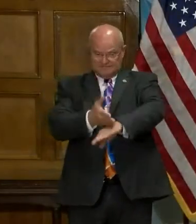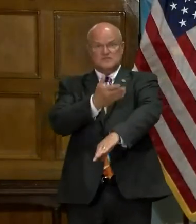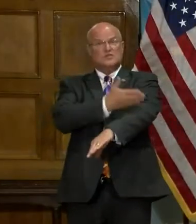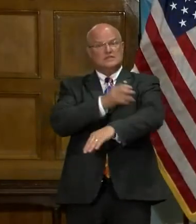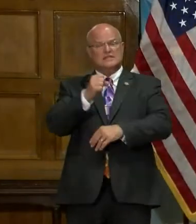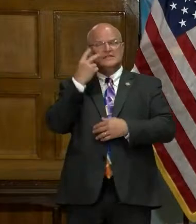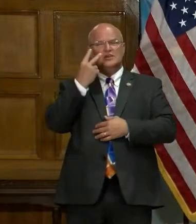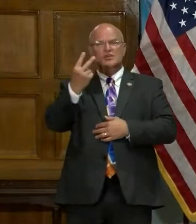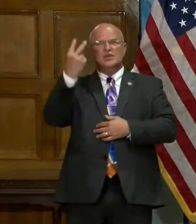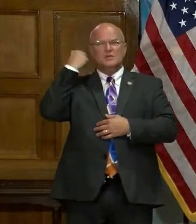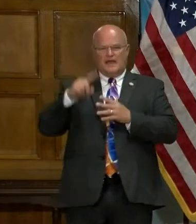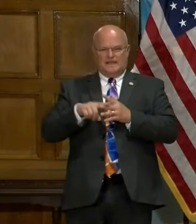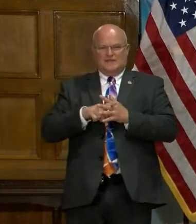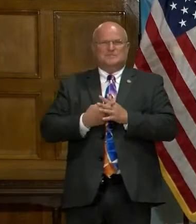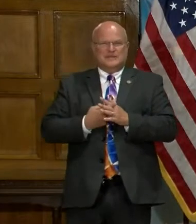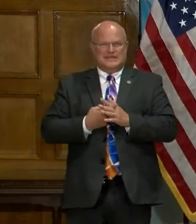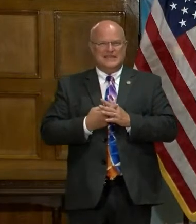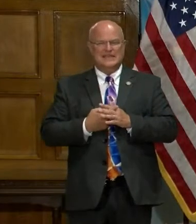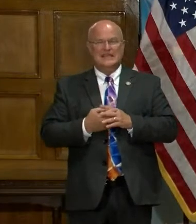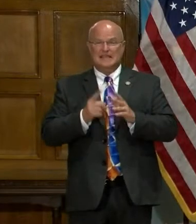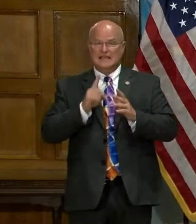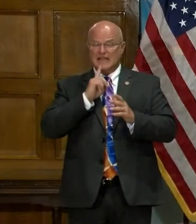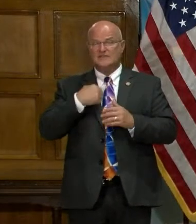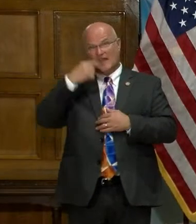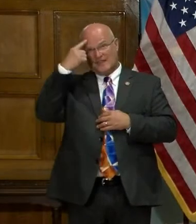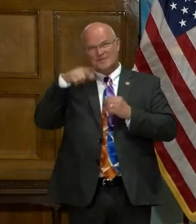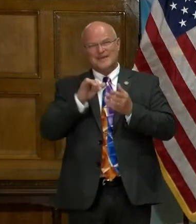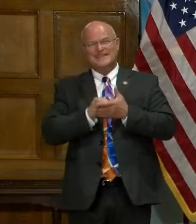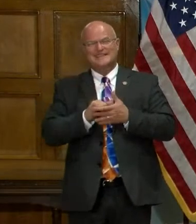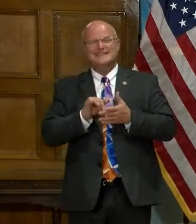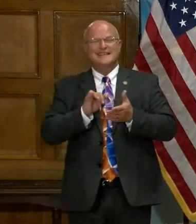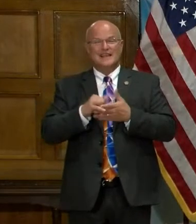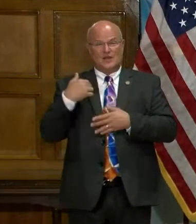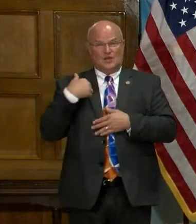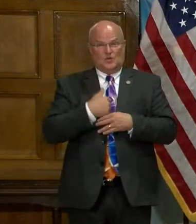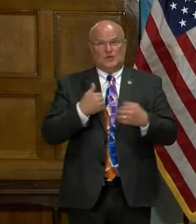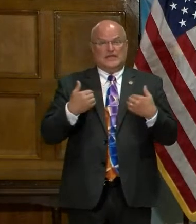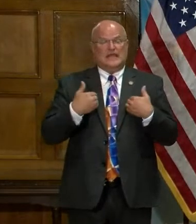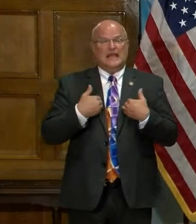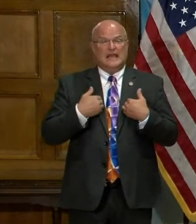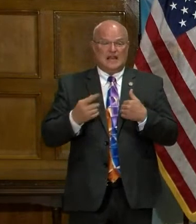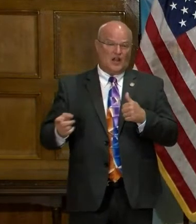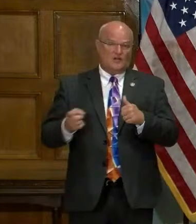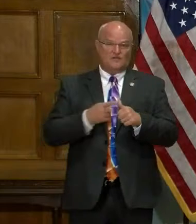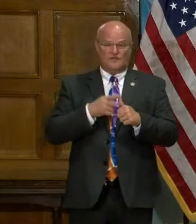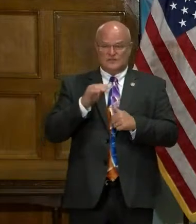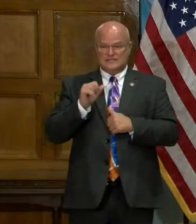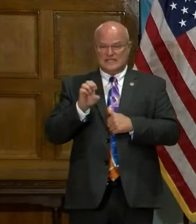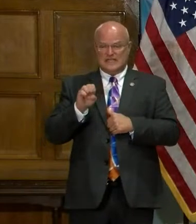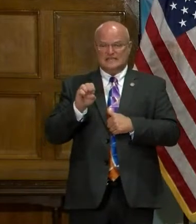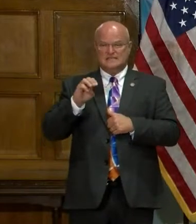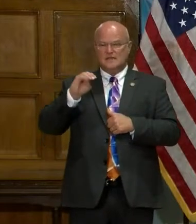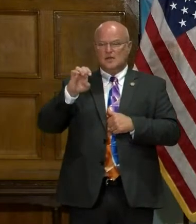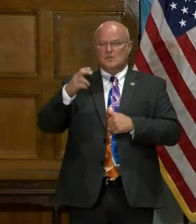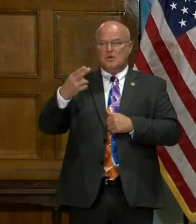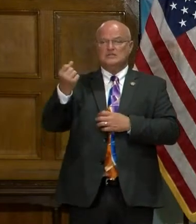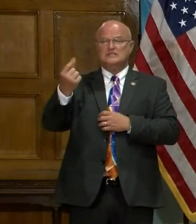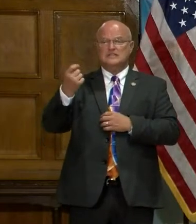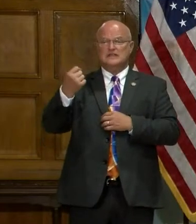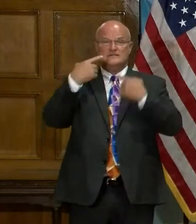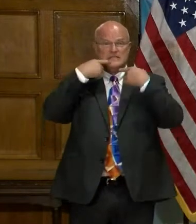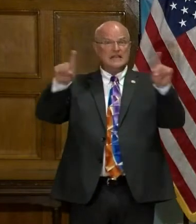increased. You look back at the beginning, and actually I thought of this, that we had our our first case March 11. We declared